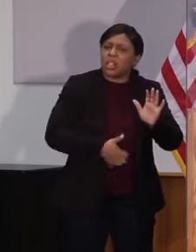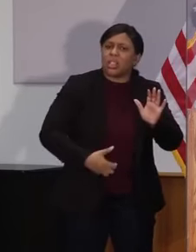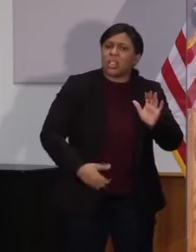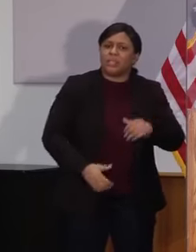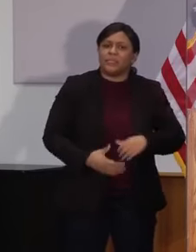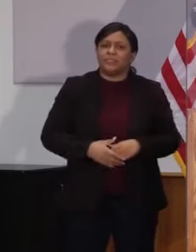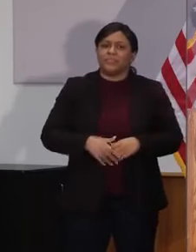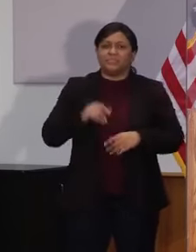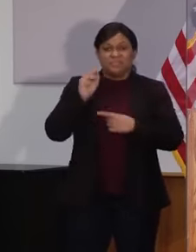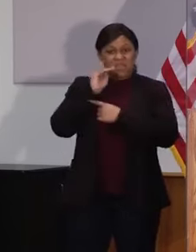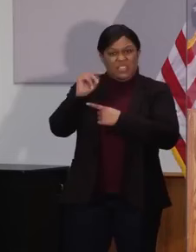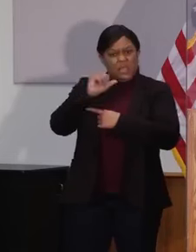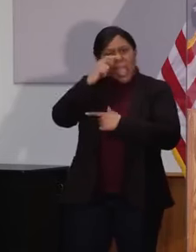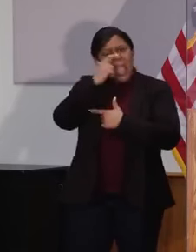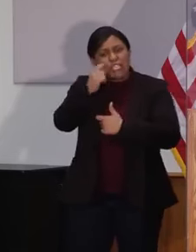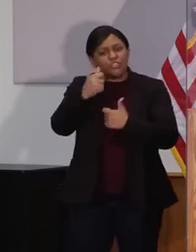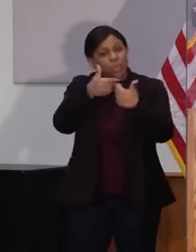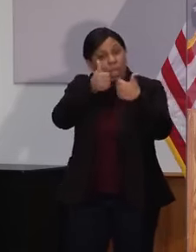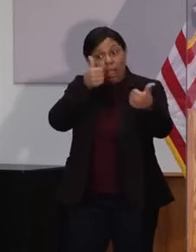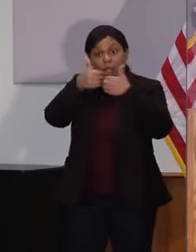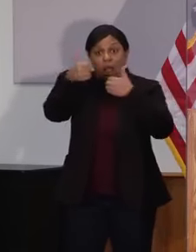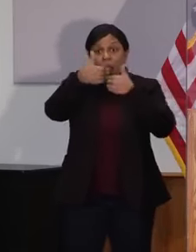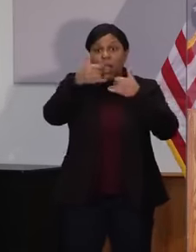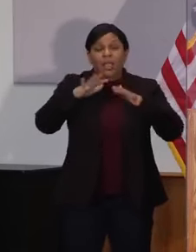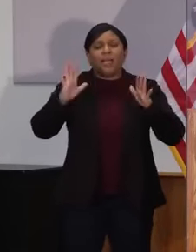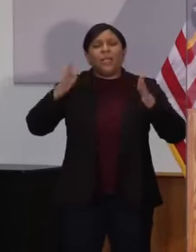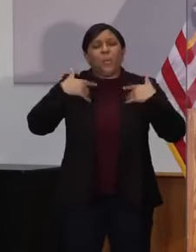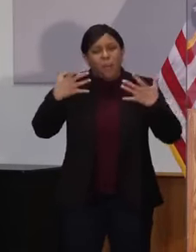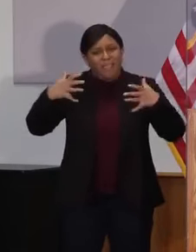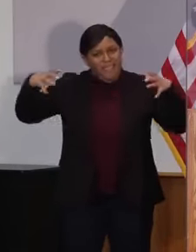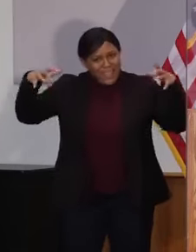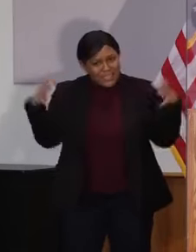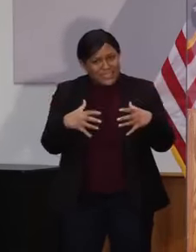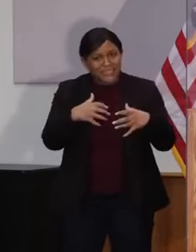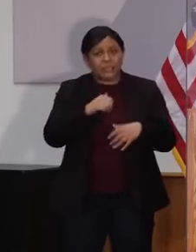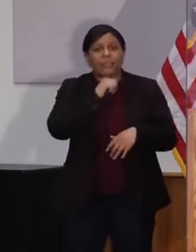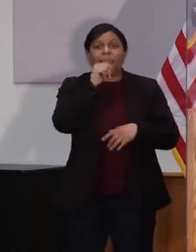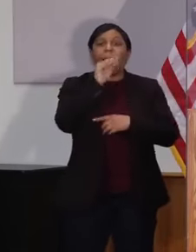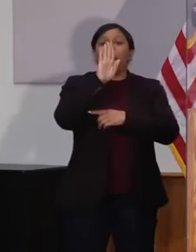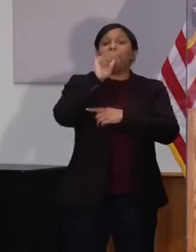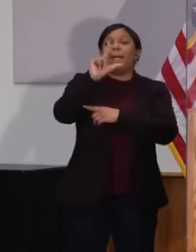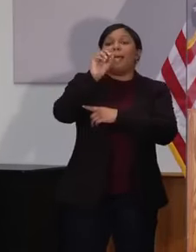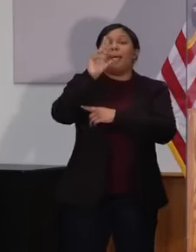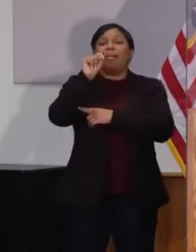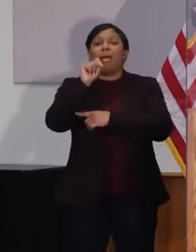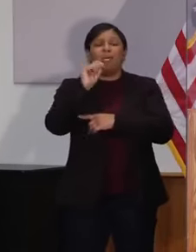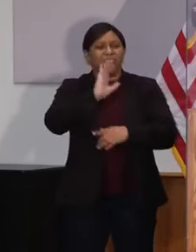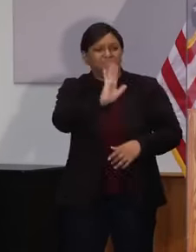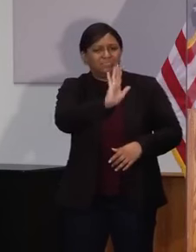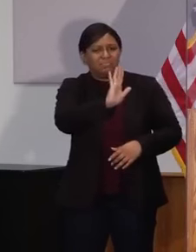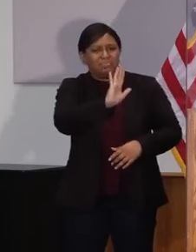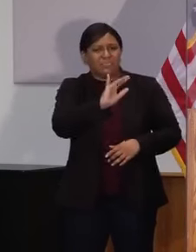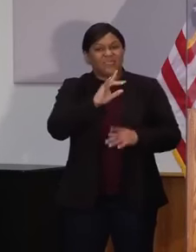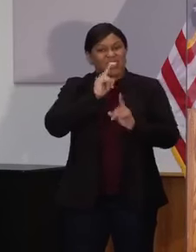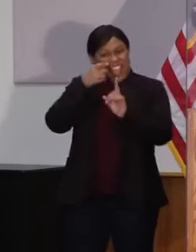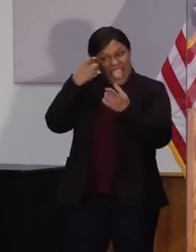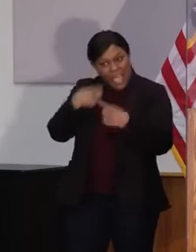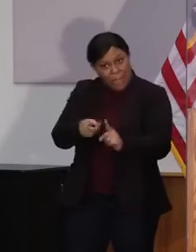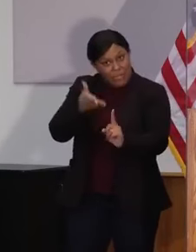that. That we're all in this together. It's not bailing out Minneapolis. Minneapolis had this happen. It